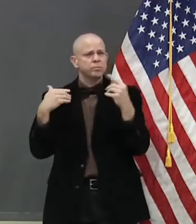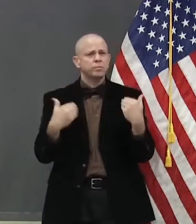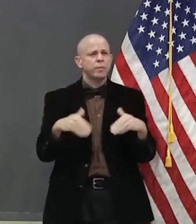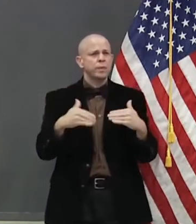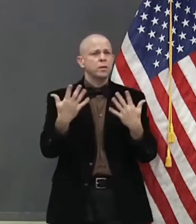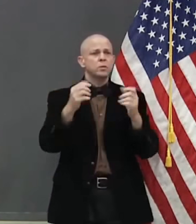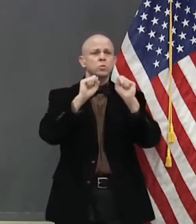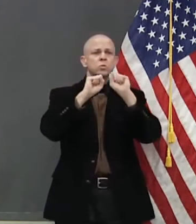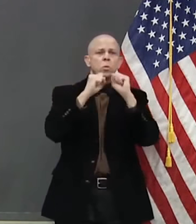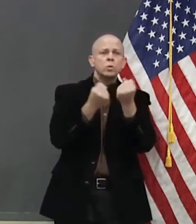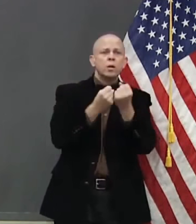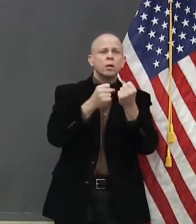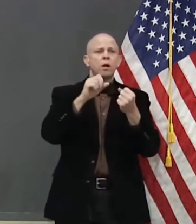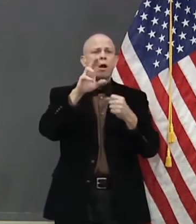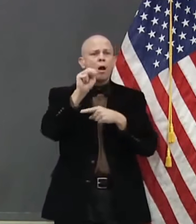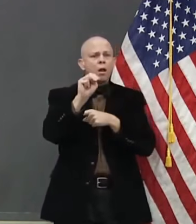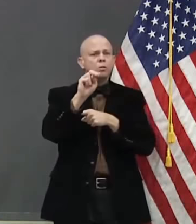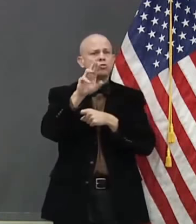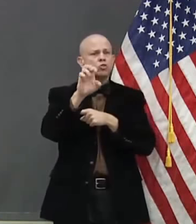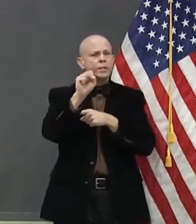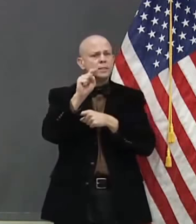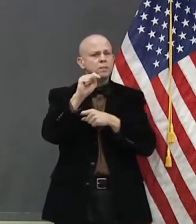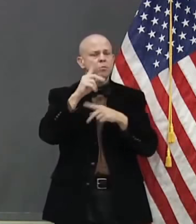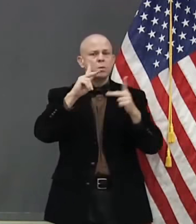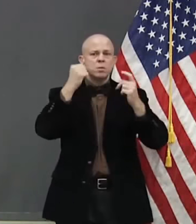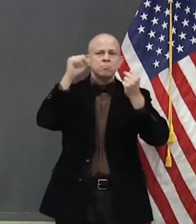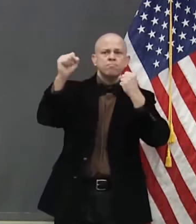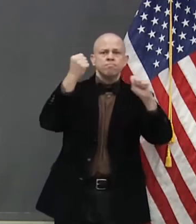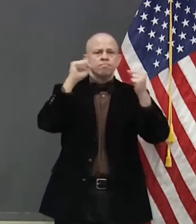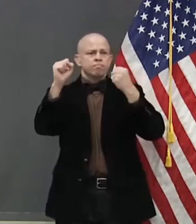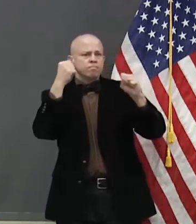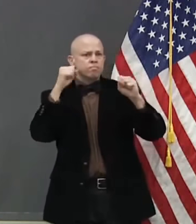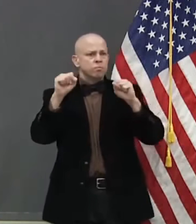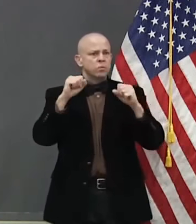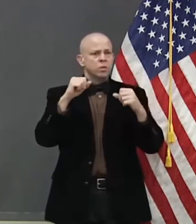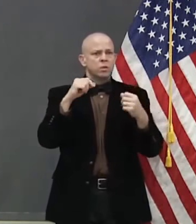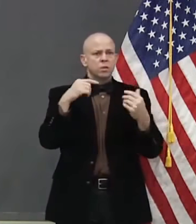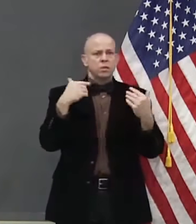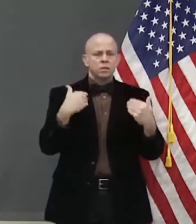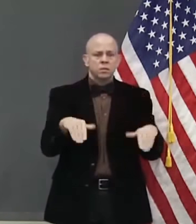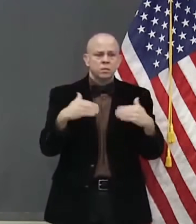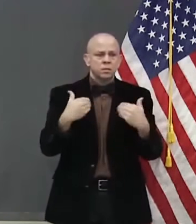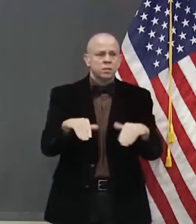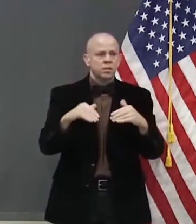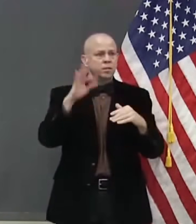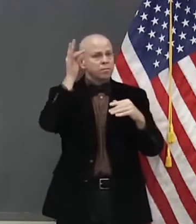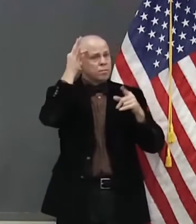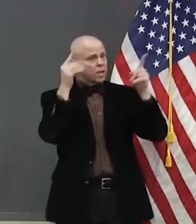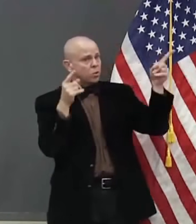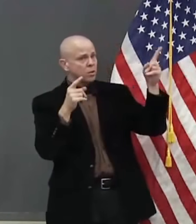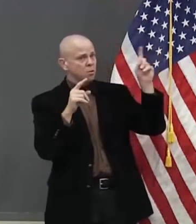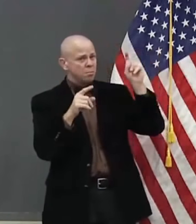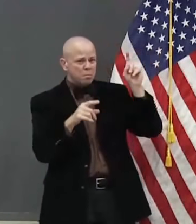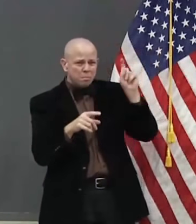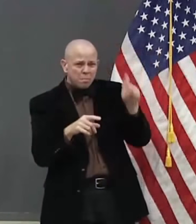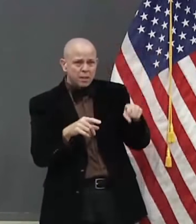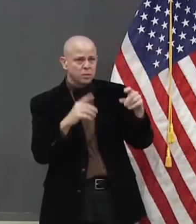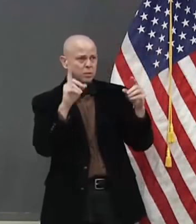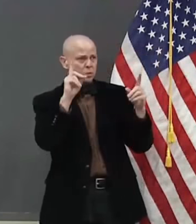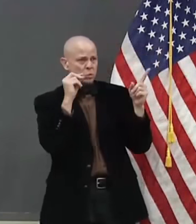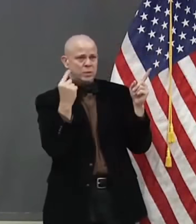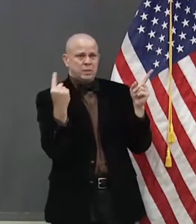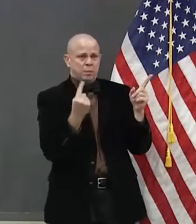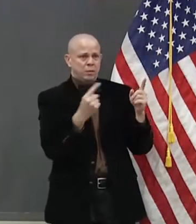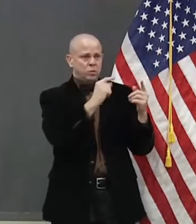unrest. I think it's incumbent upon our federal government to get their act together and